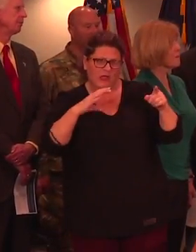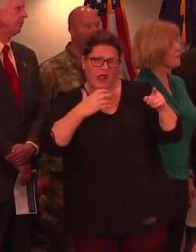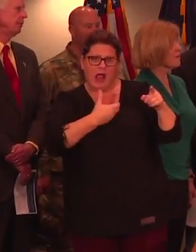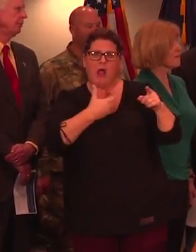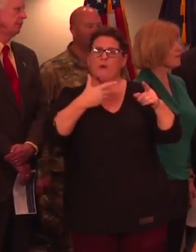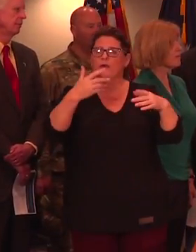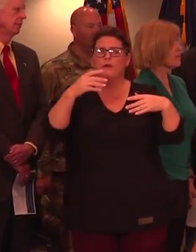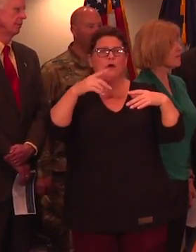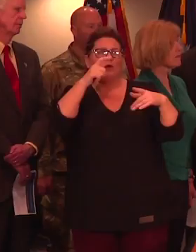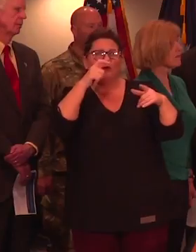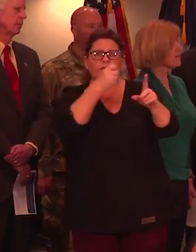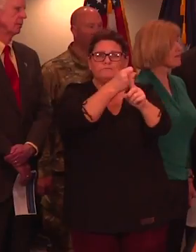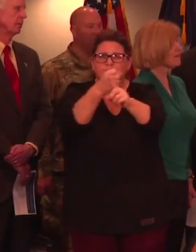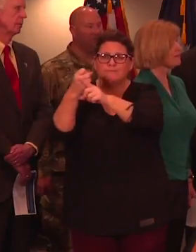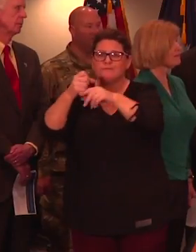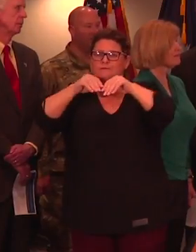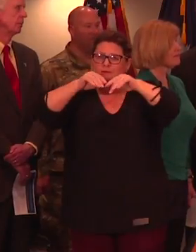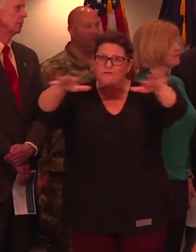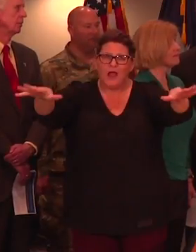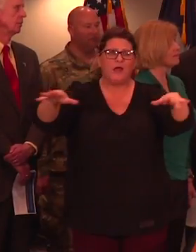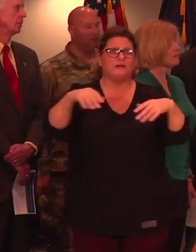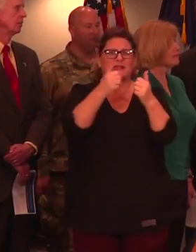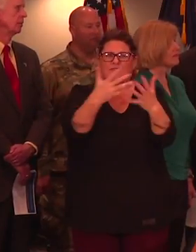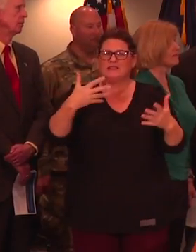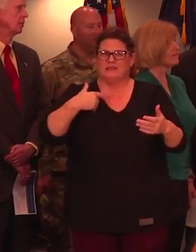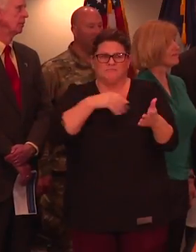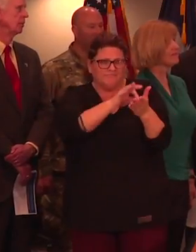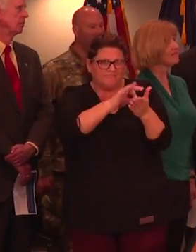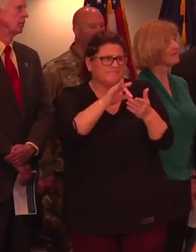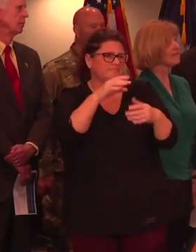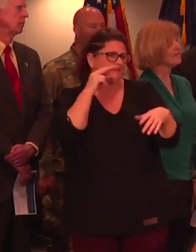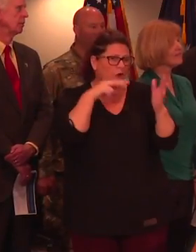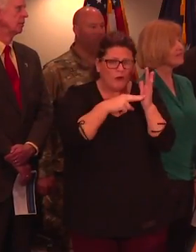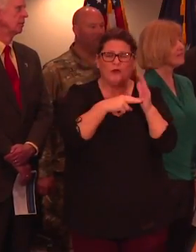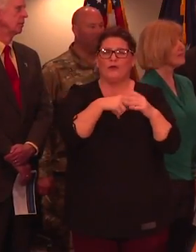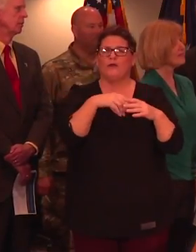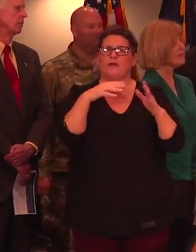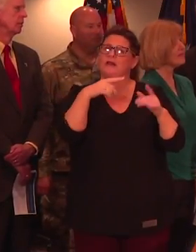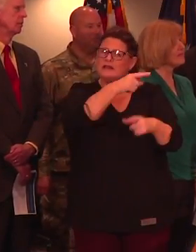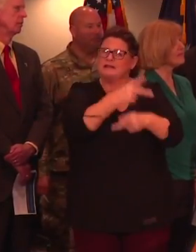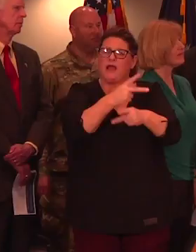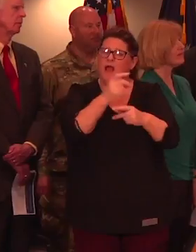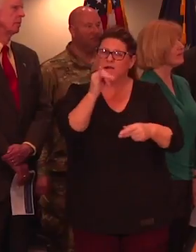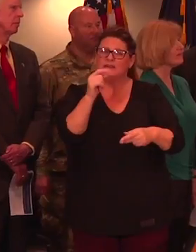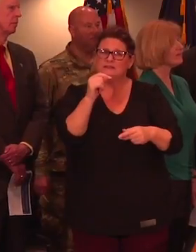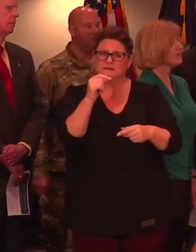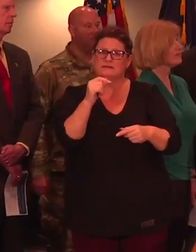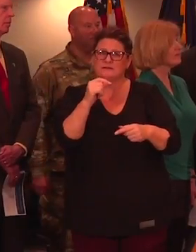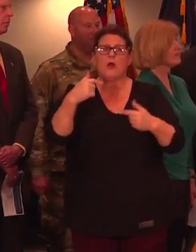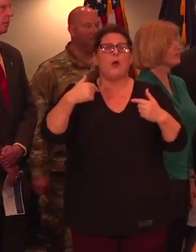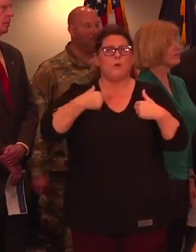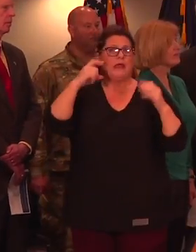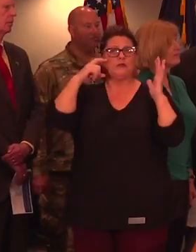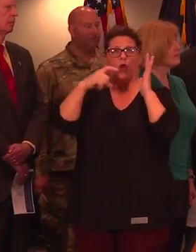and recommendations for strategies to slow the spread of disease in our communities. As cases increase, we are prioritizing